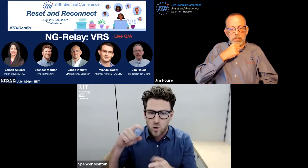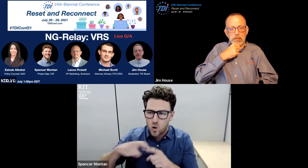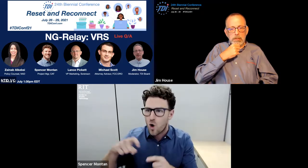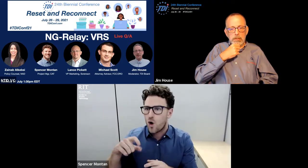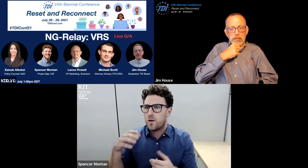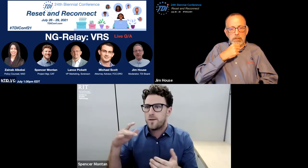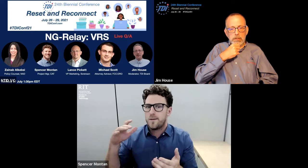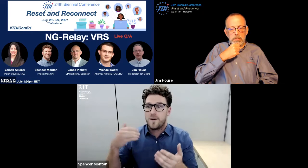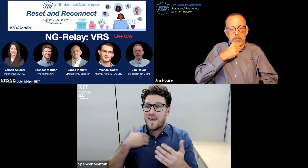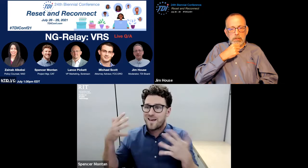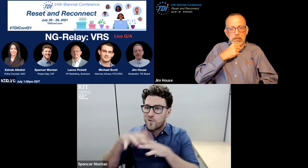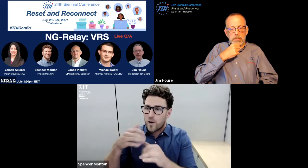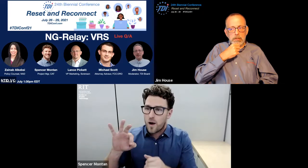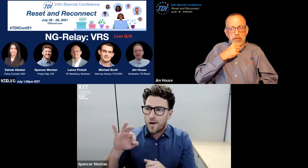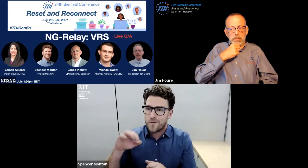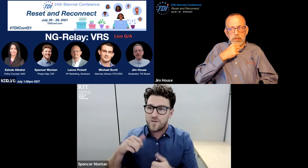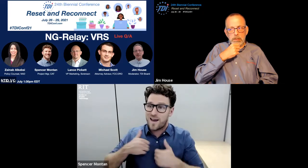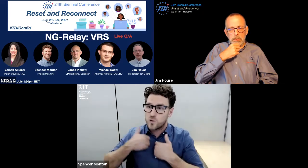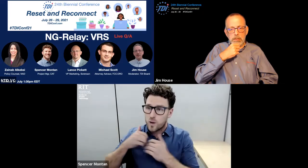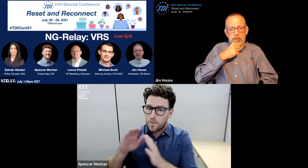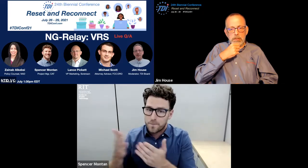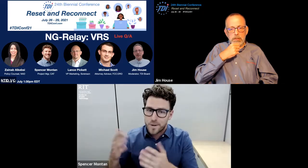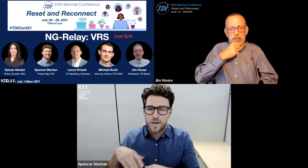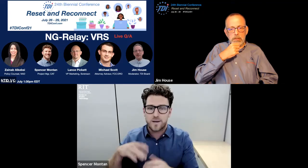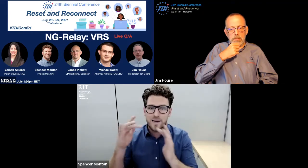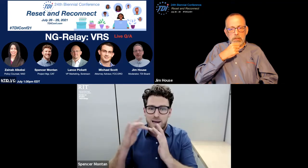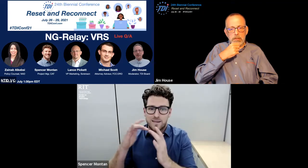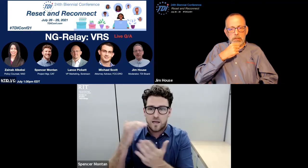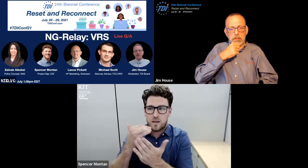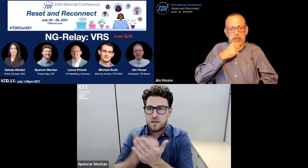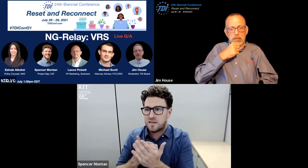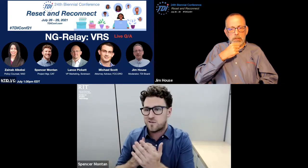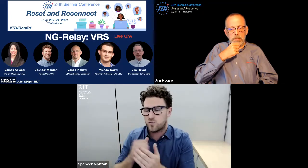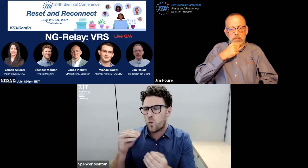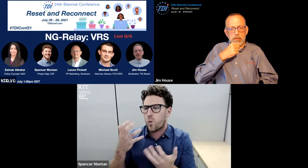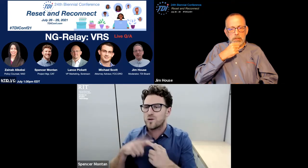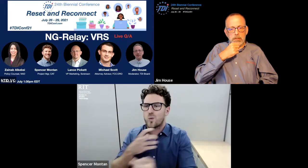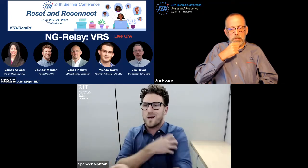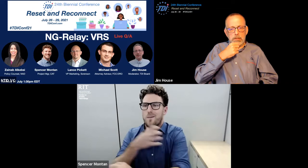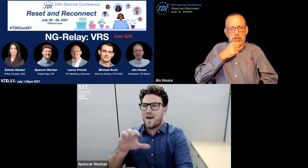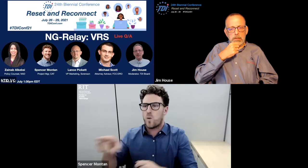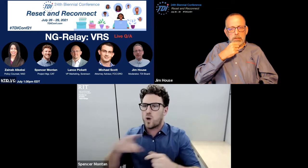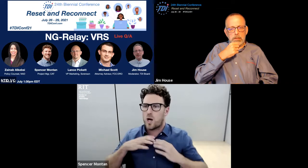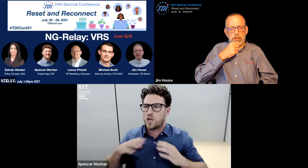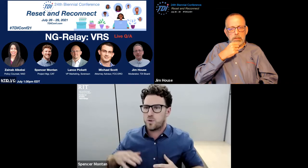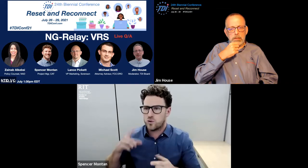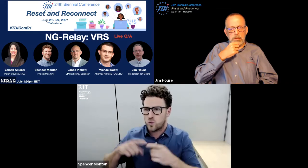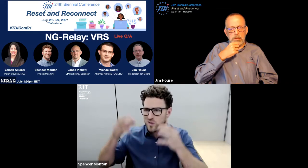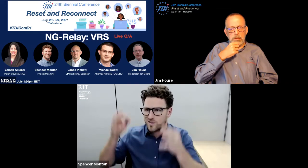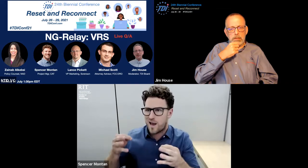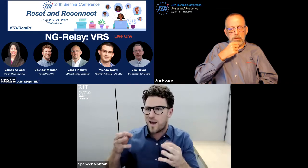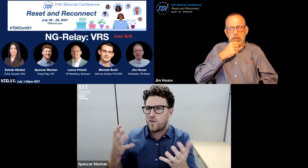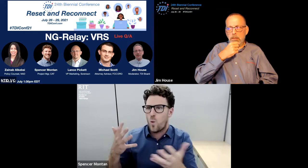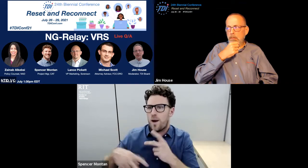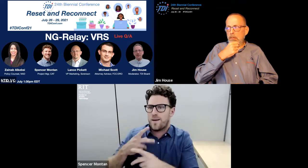Hopefully it will lessen missed calls, and we can integrate with your address book, your contact list. So we want to